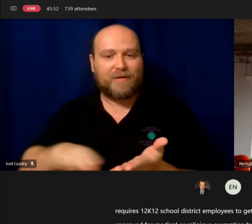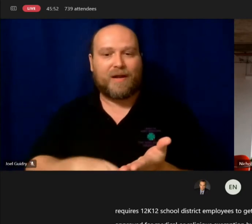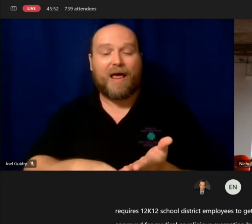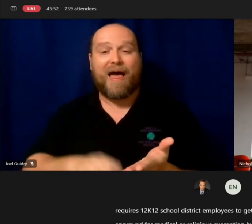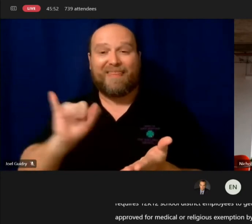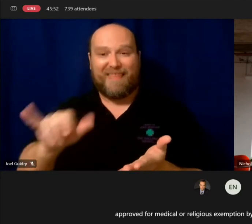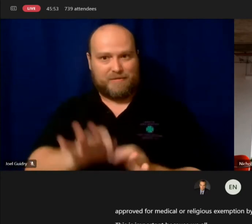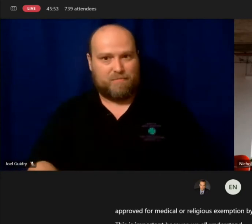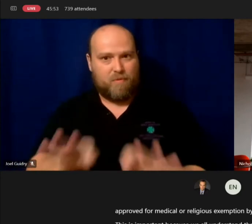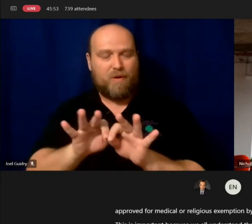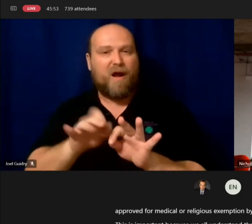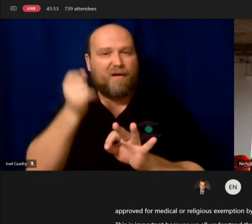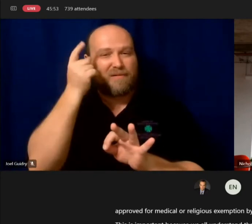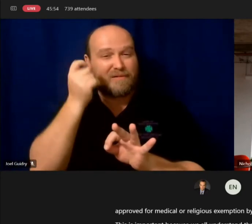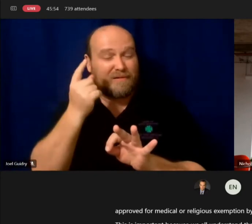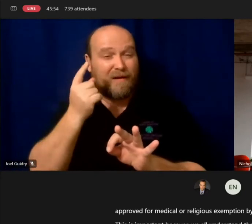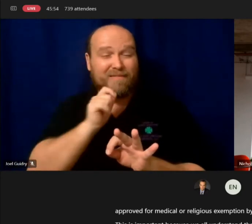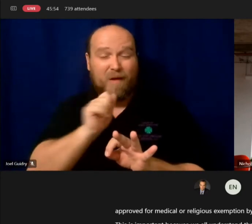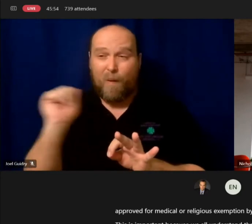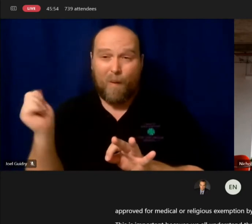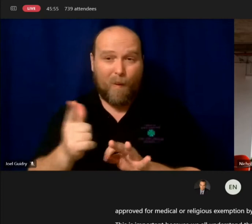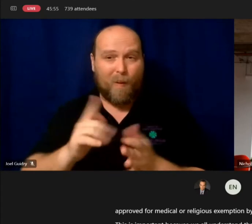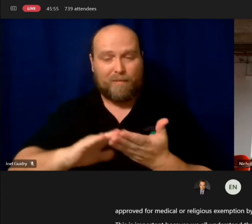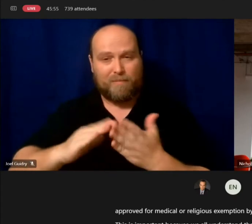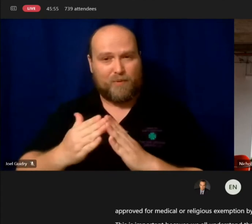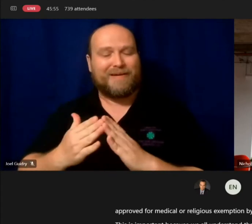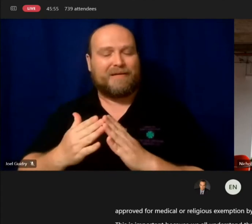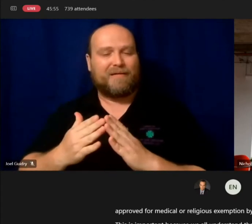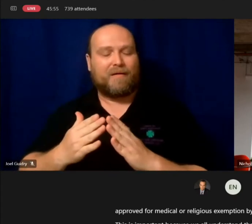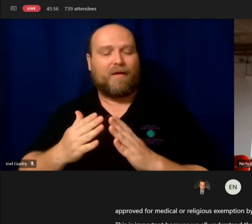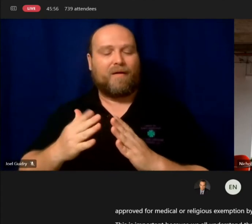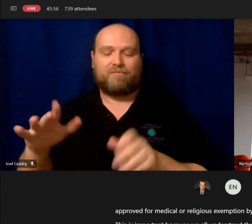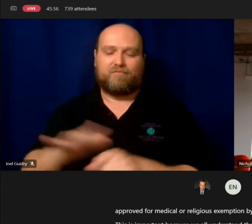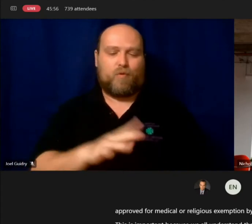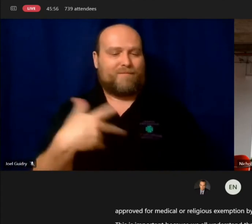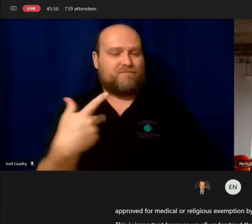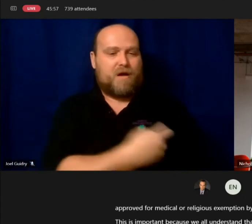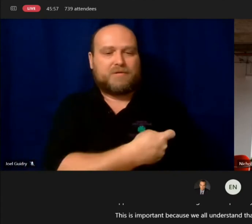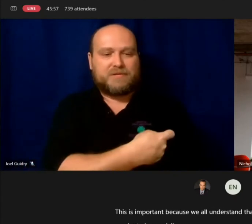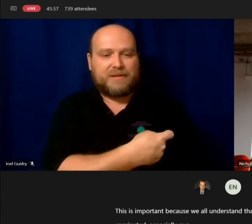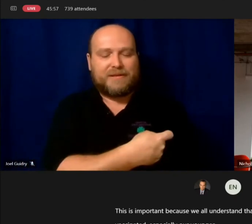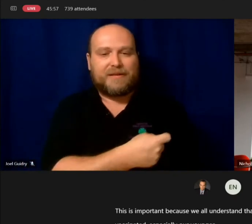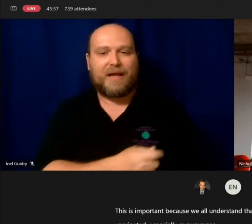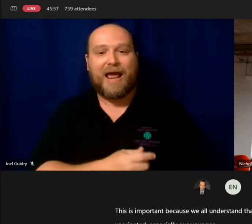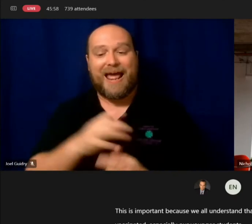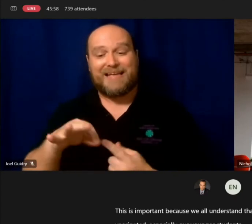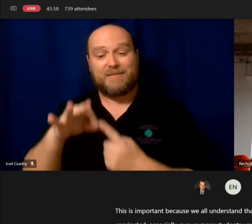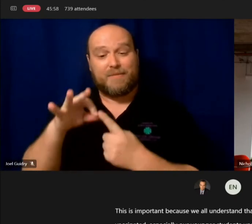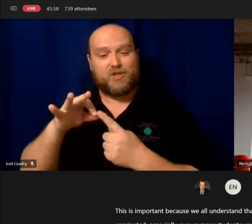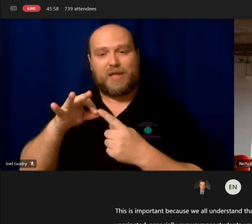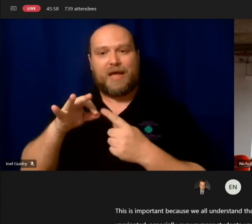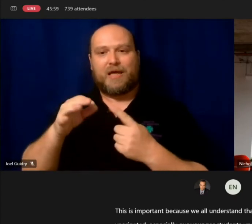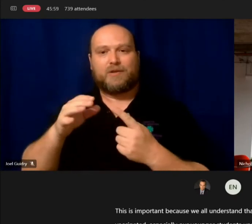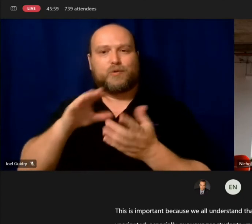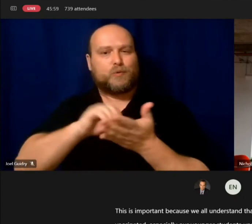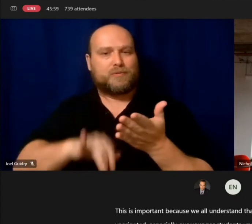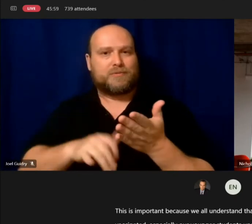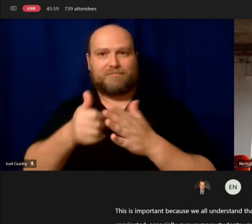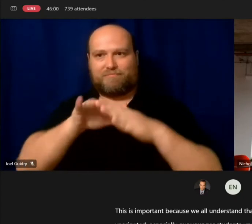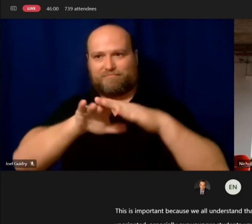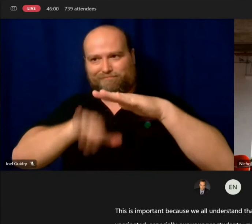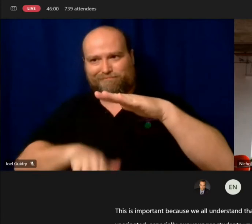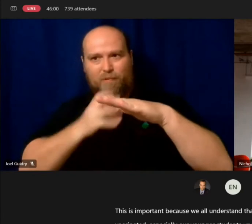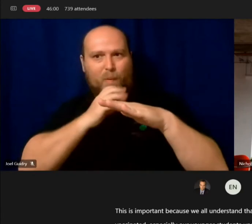our community are fully vaccinated, especially our younger students under the age of 12 who are not yet eligible for the